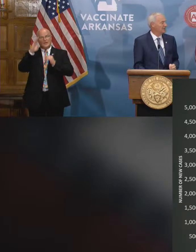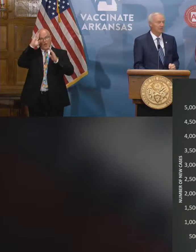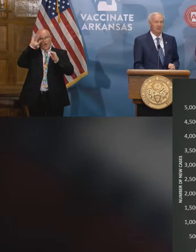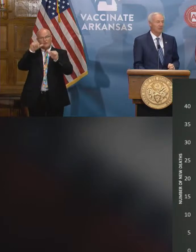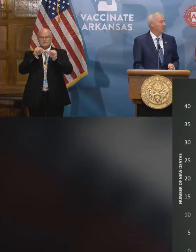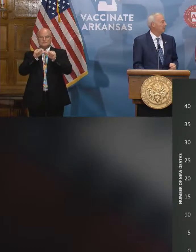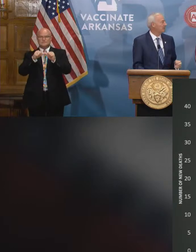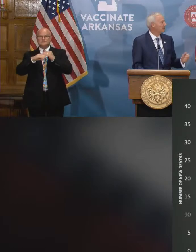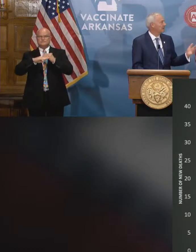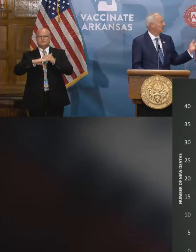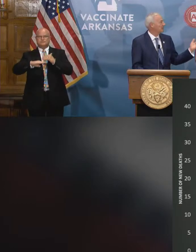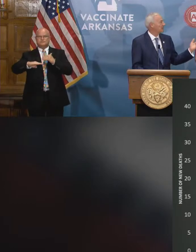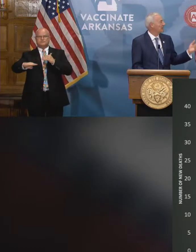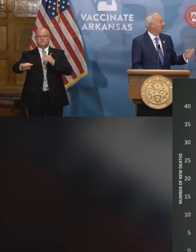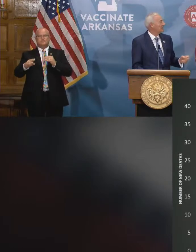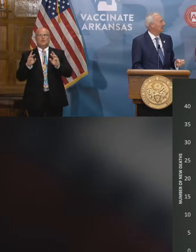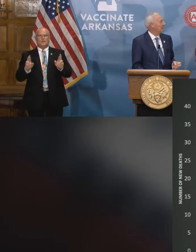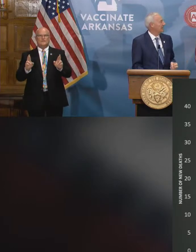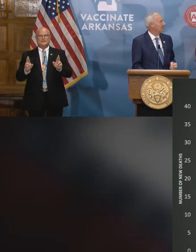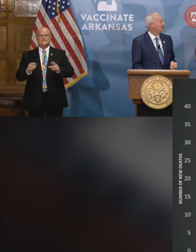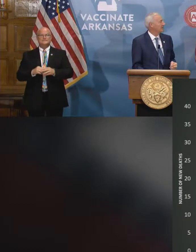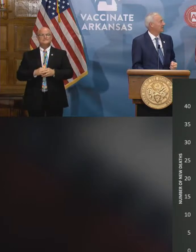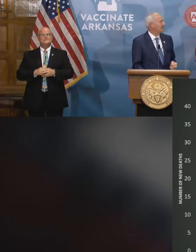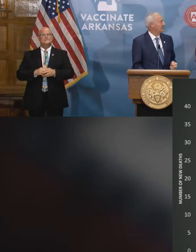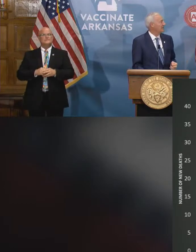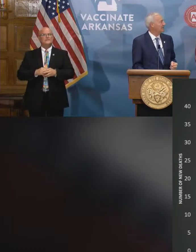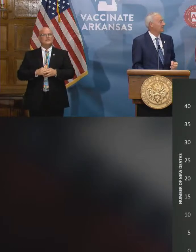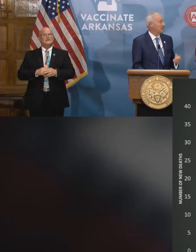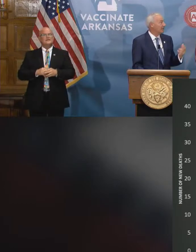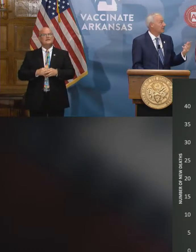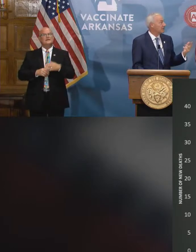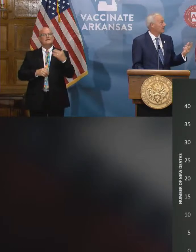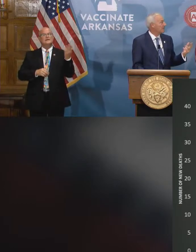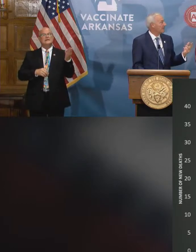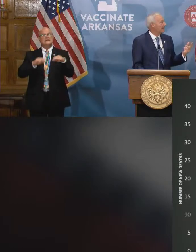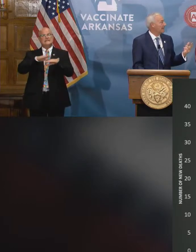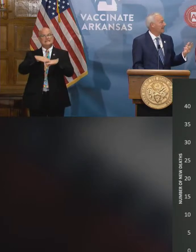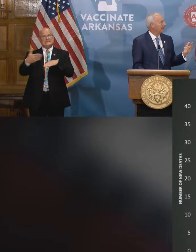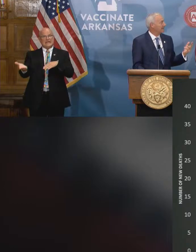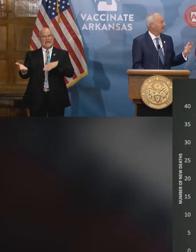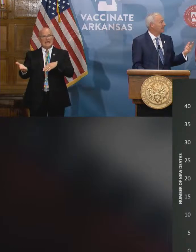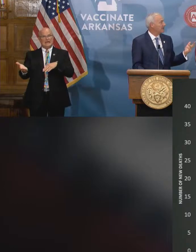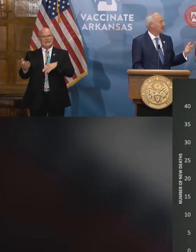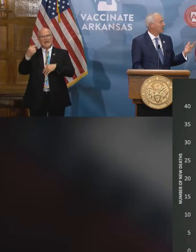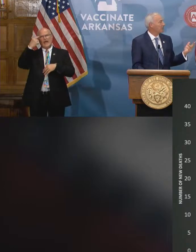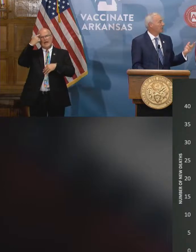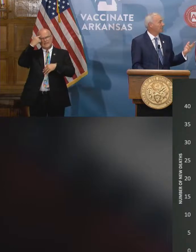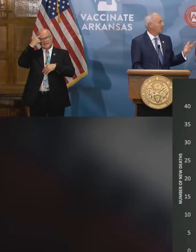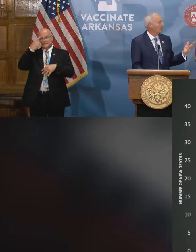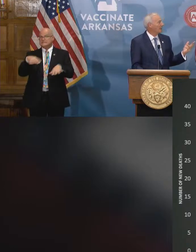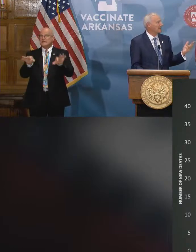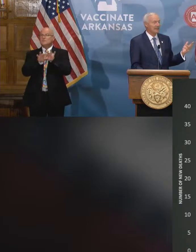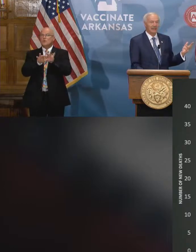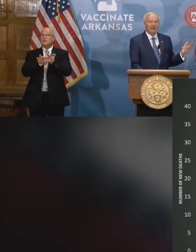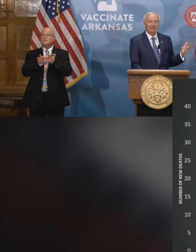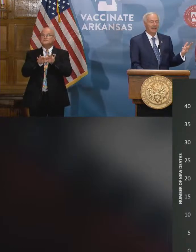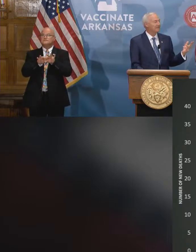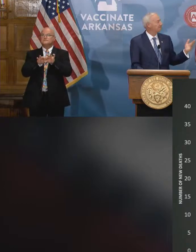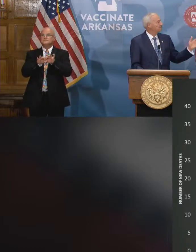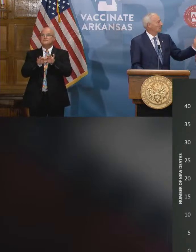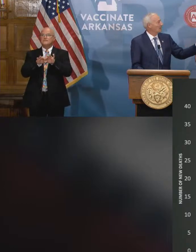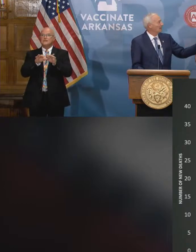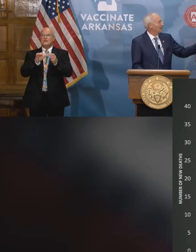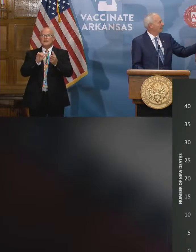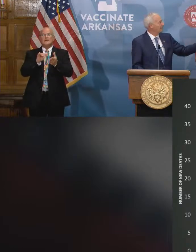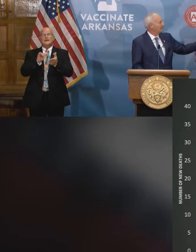can continue to beat those numbers. This is the deaths, and I think this is an important point,